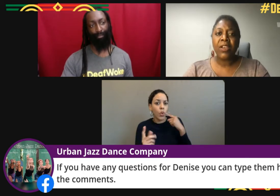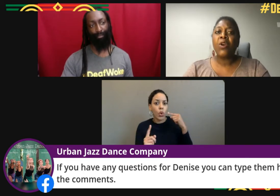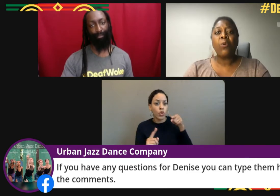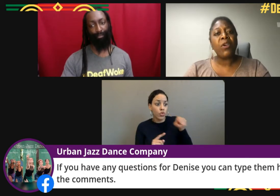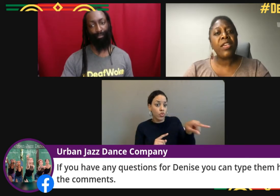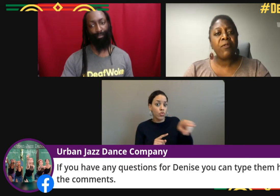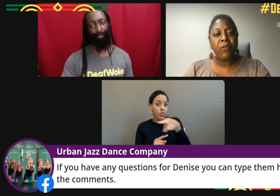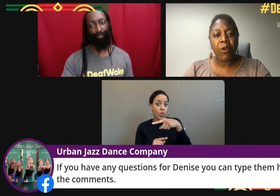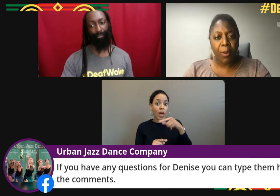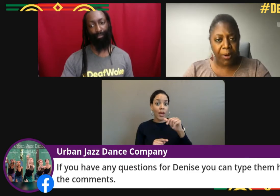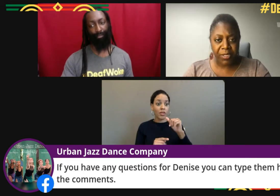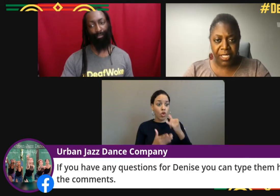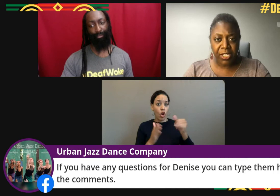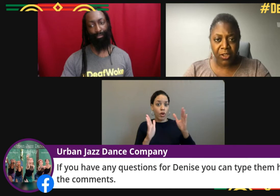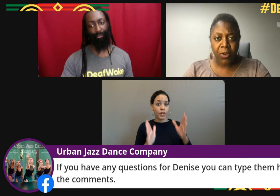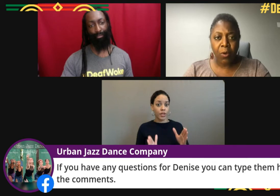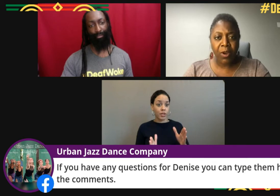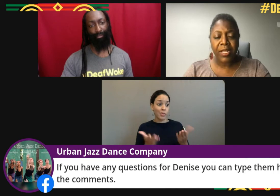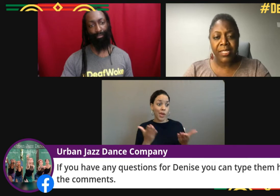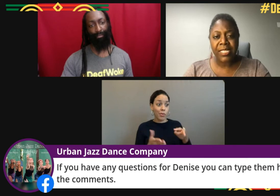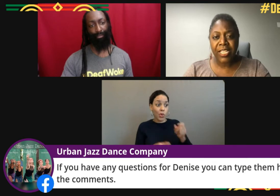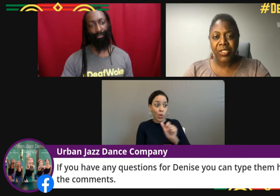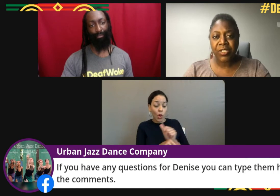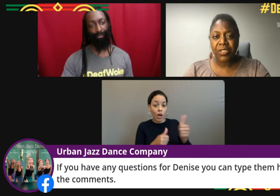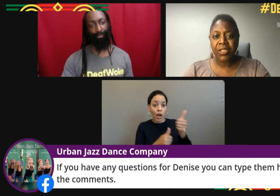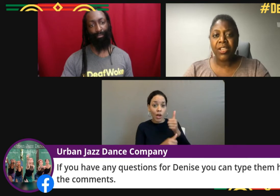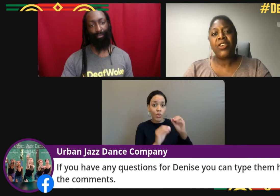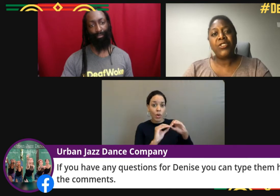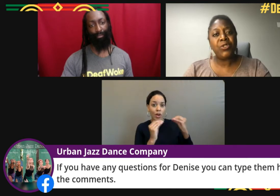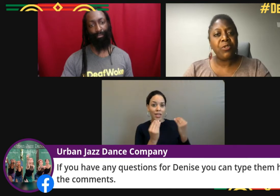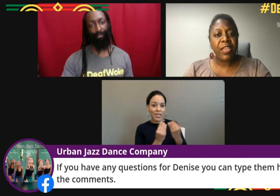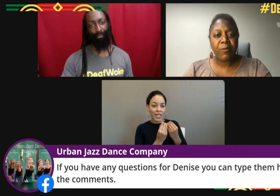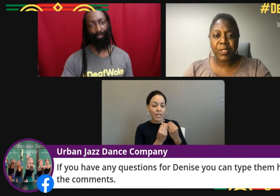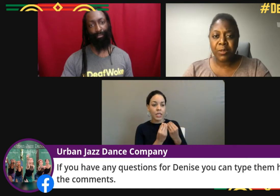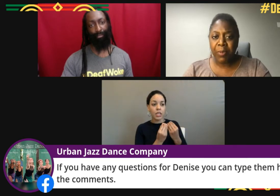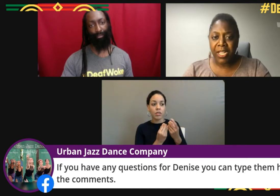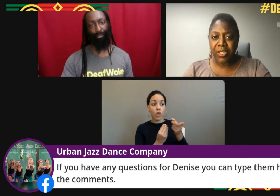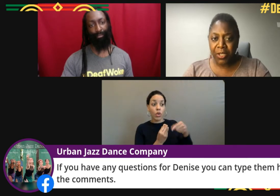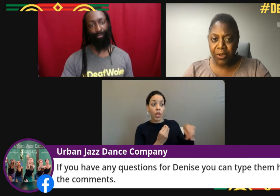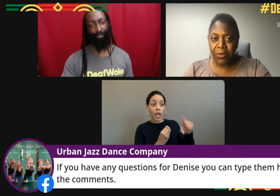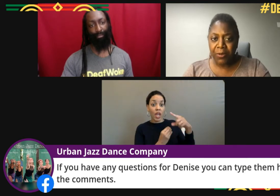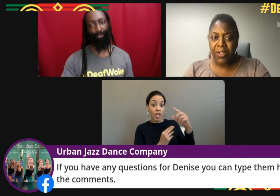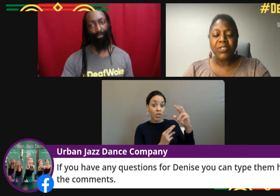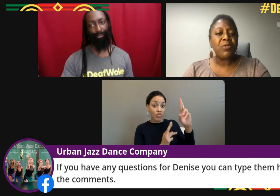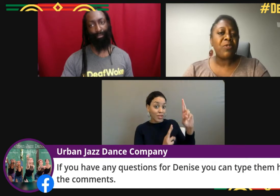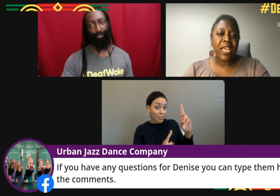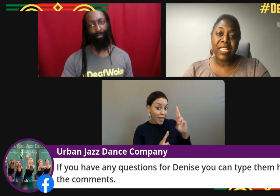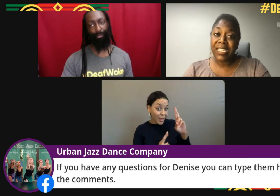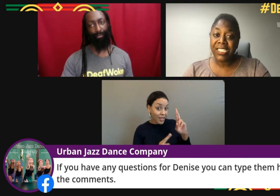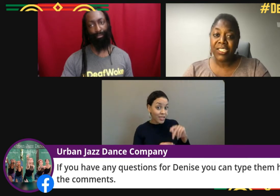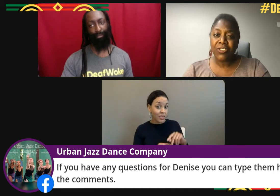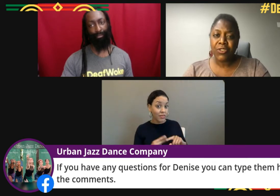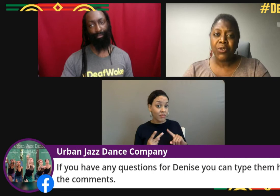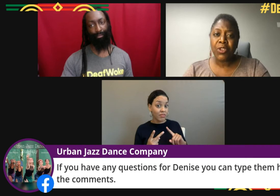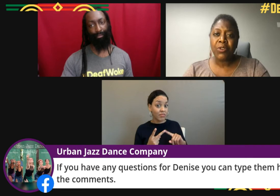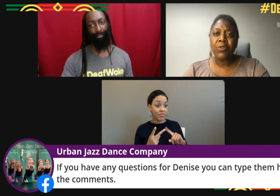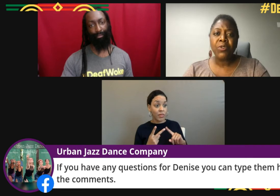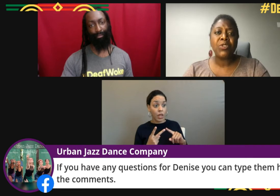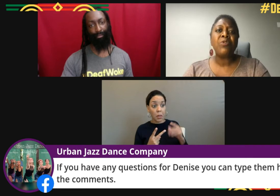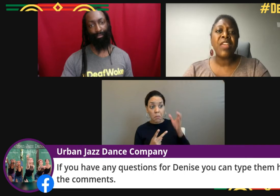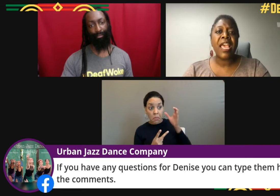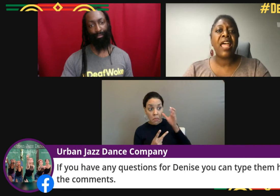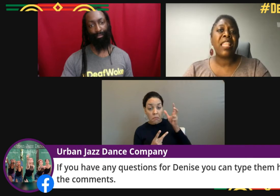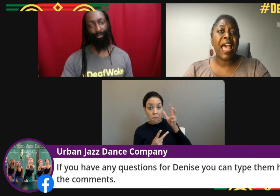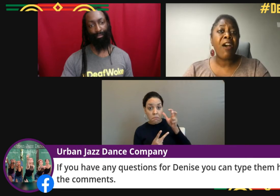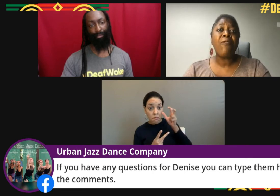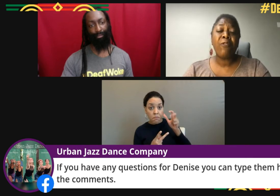artist working for a particular organization? Do they respect you? Do they listen to you?